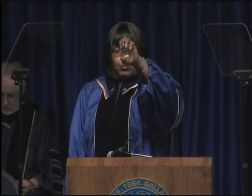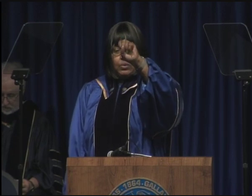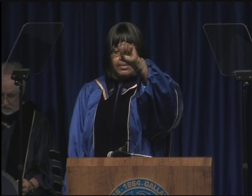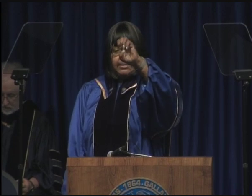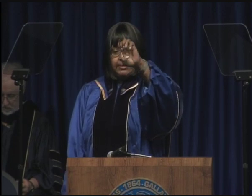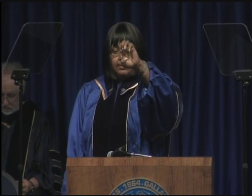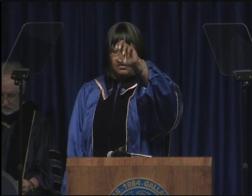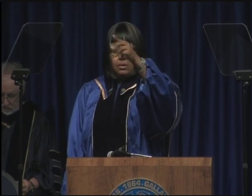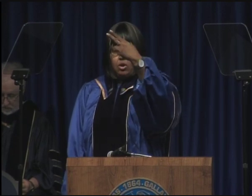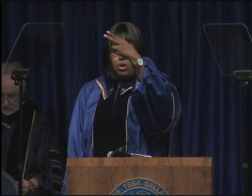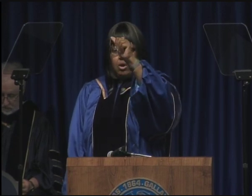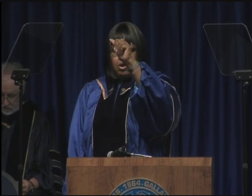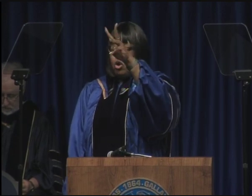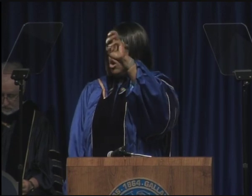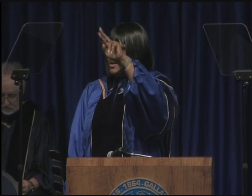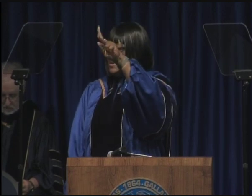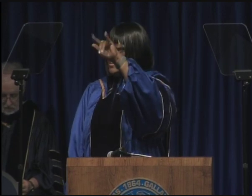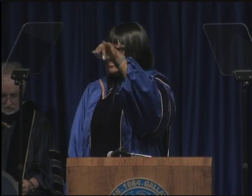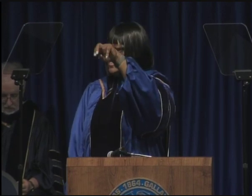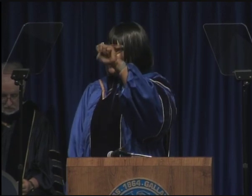Jaquise Hawkins.